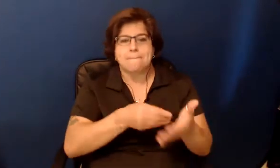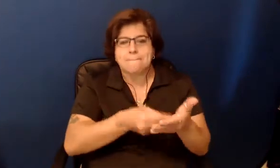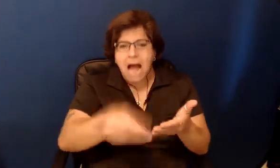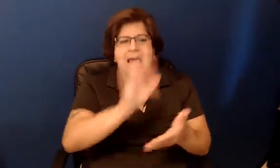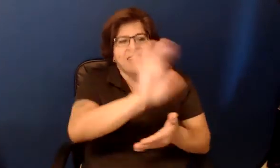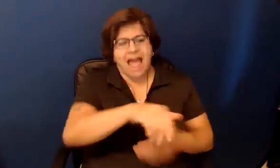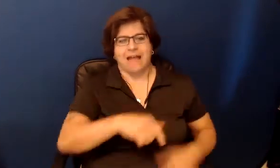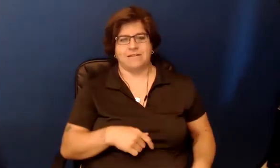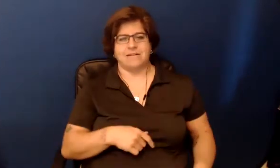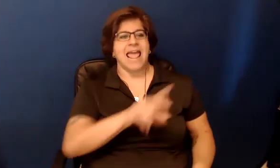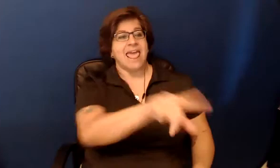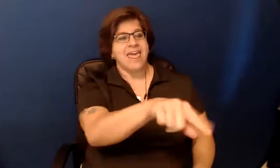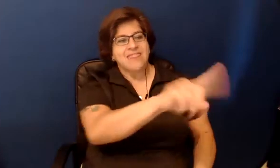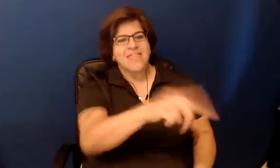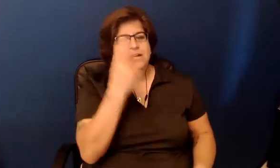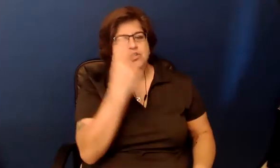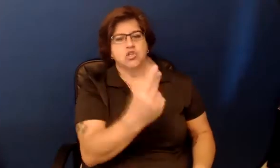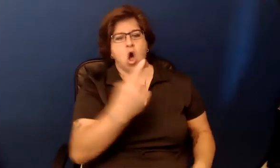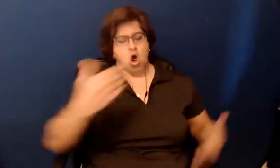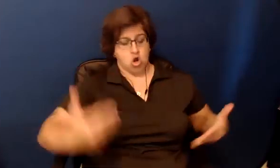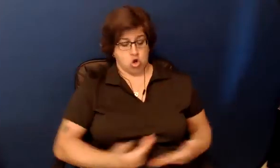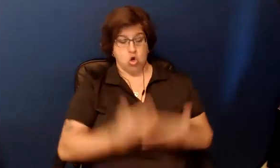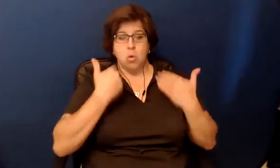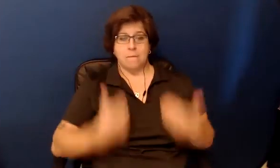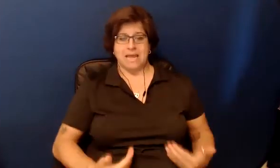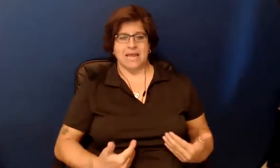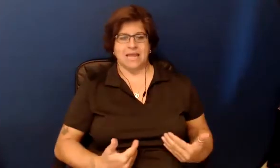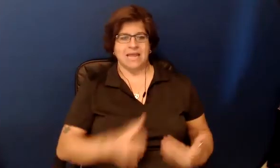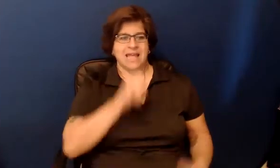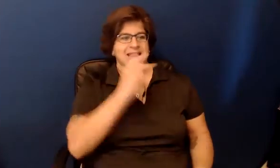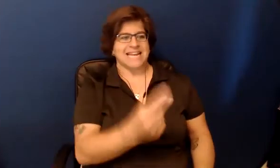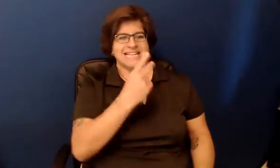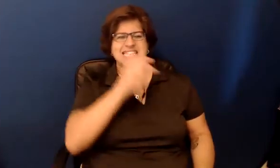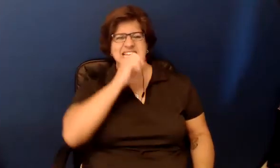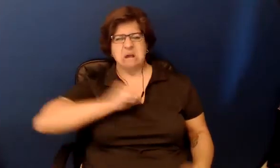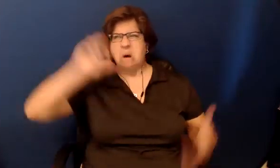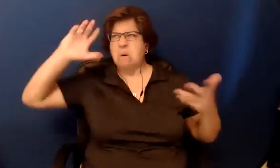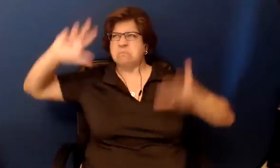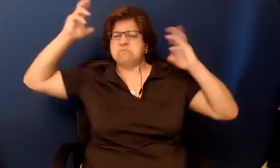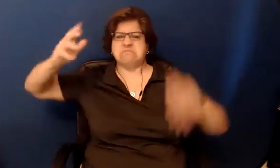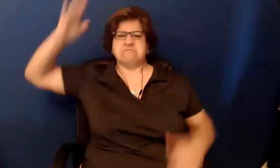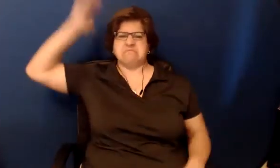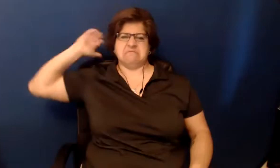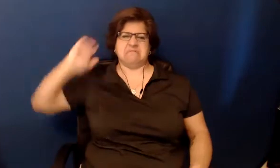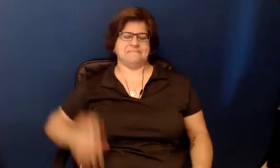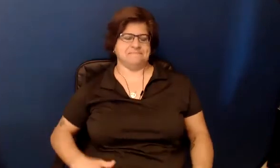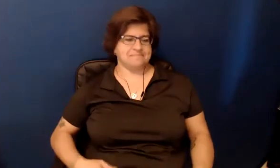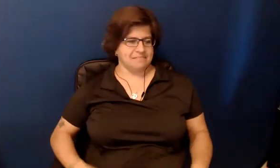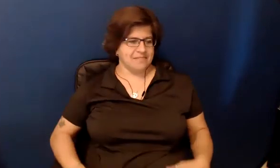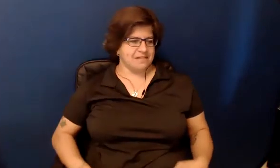generous because they saw a new person. They didn't see that old wreck. My mother was standing in a doorway